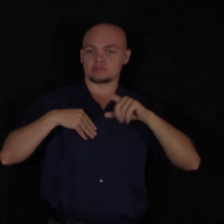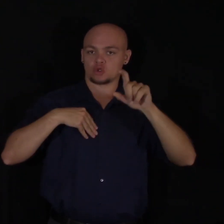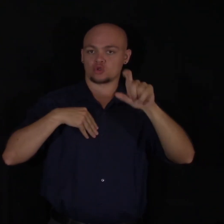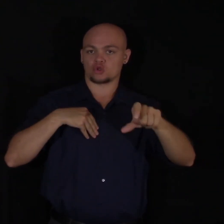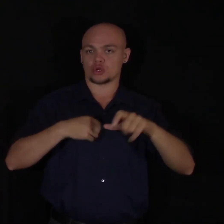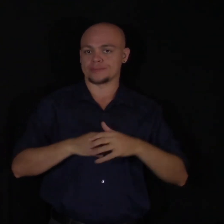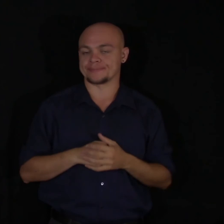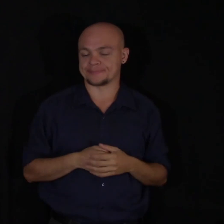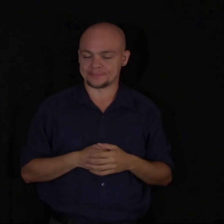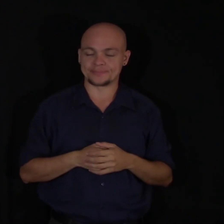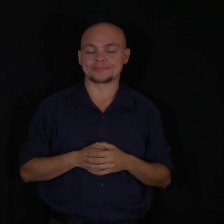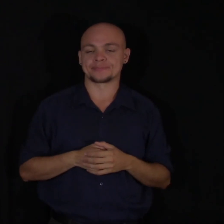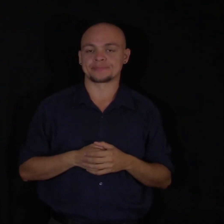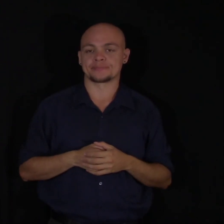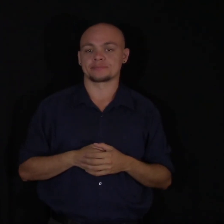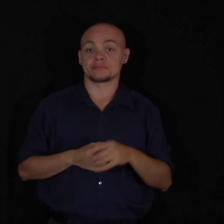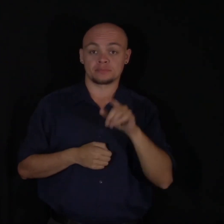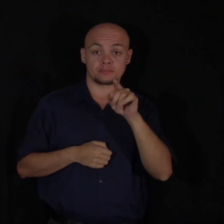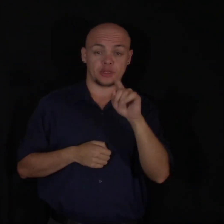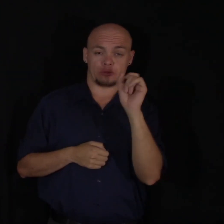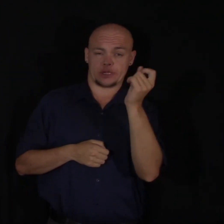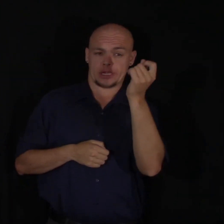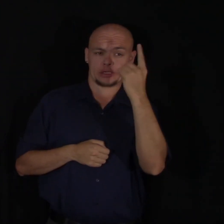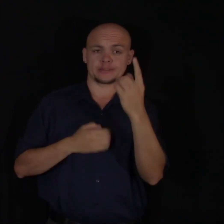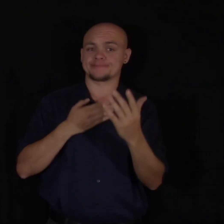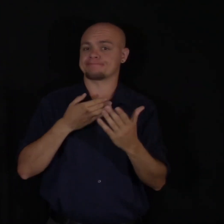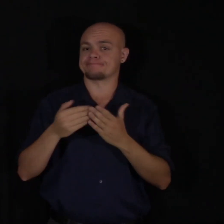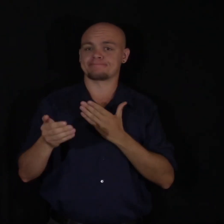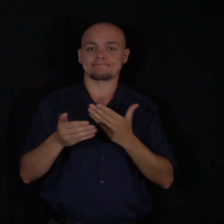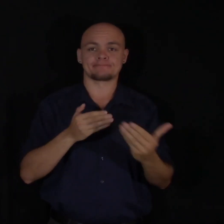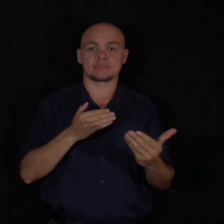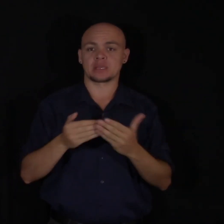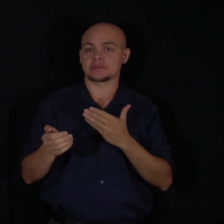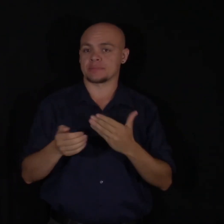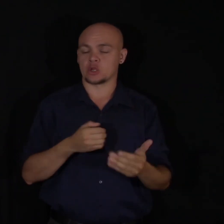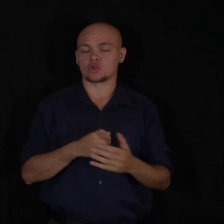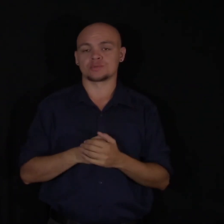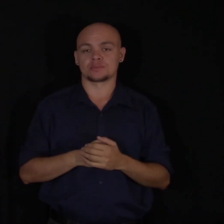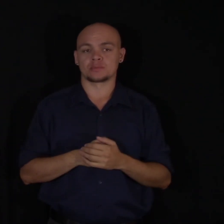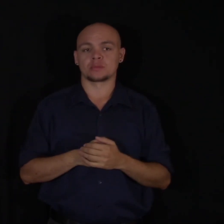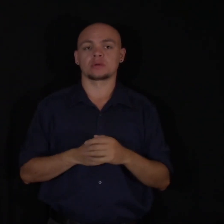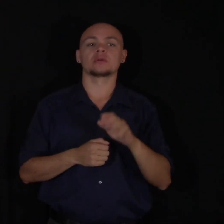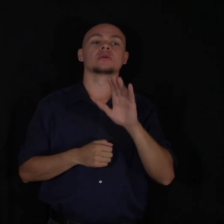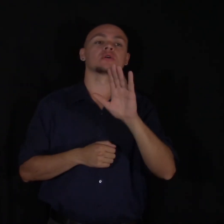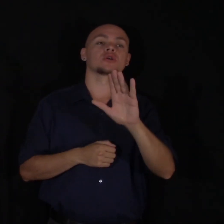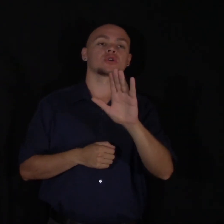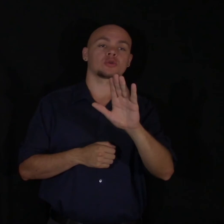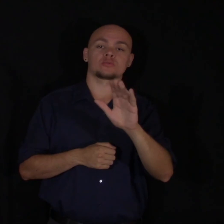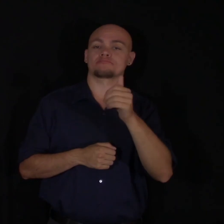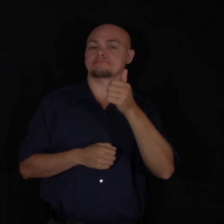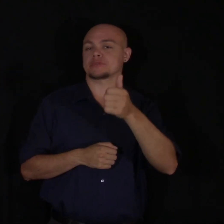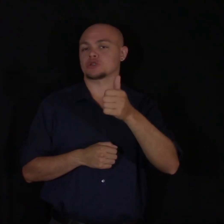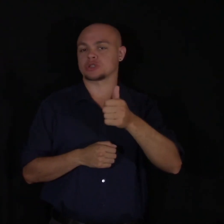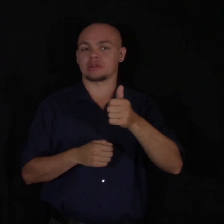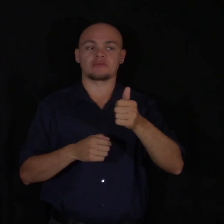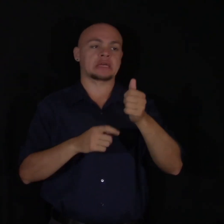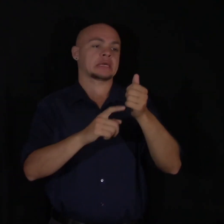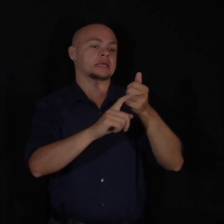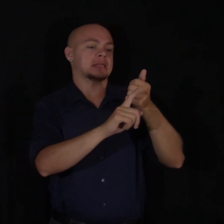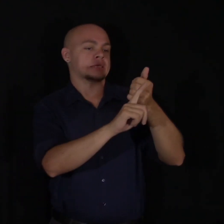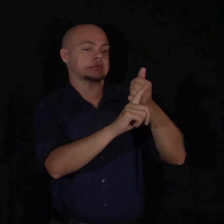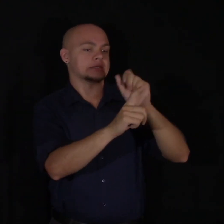But no matter how understanding you are, this doesn't mean that you shouldn't adjust yourself to the situation you're going